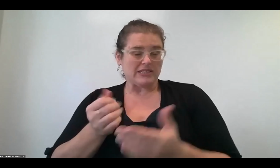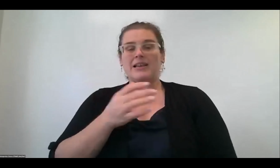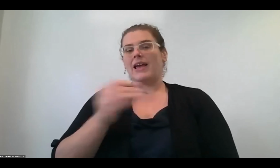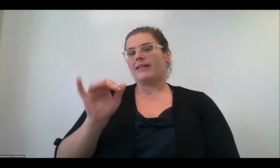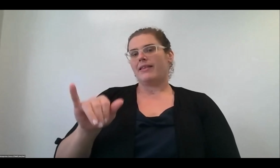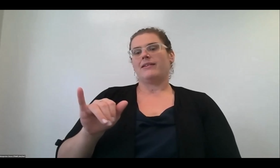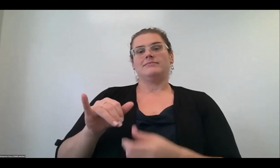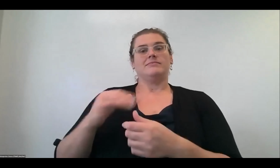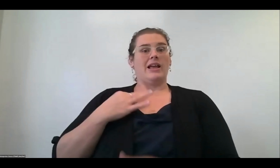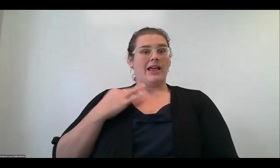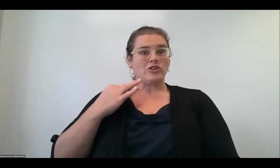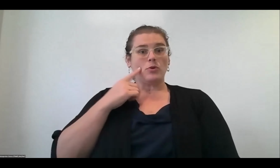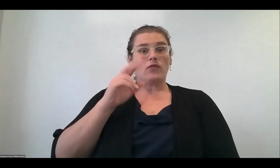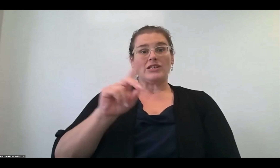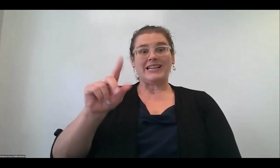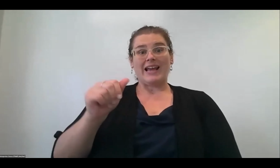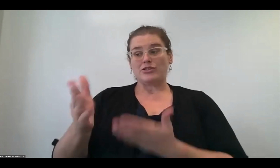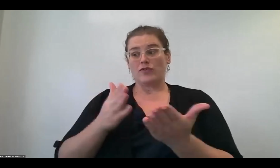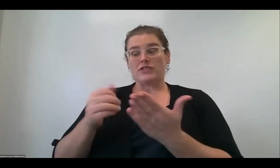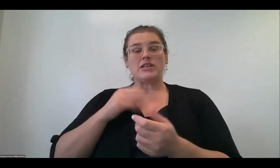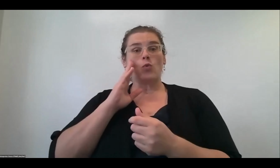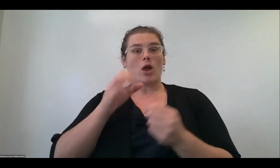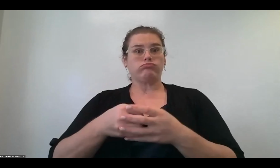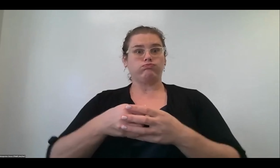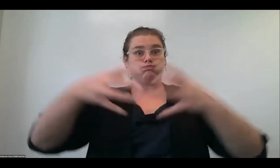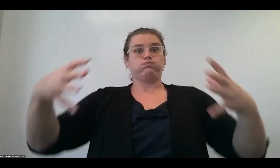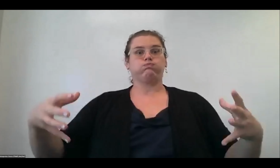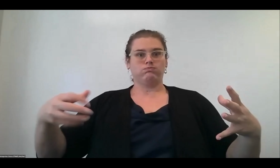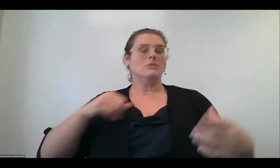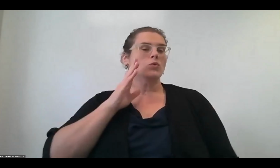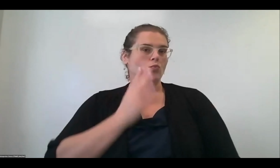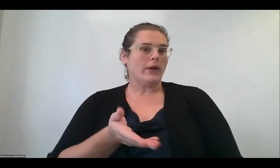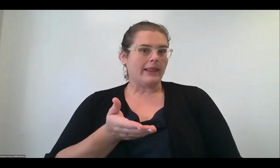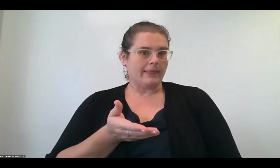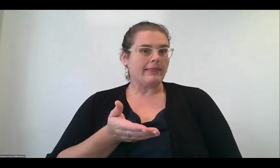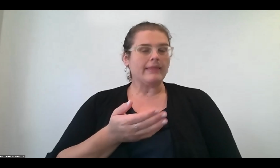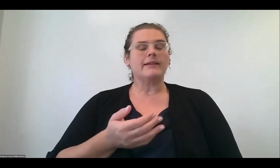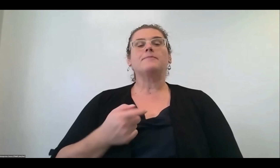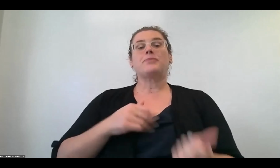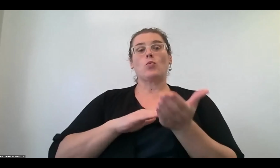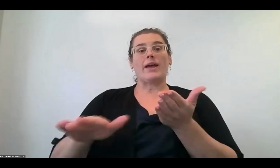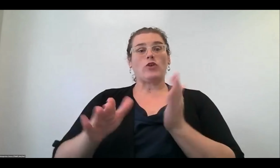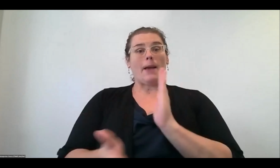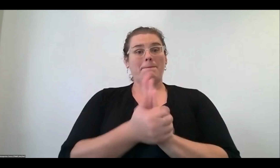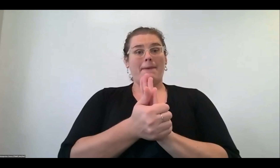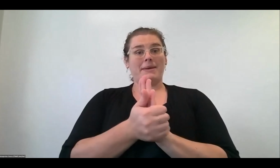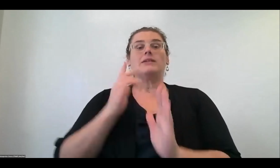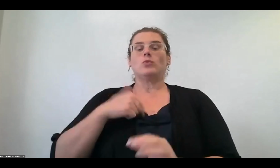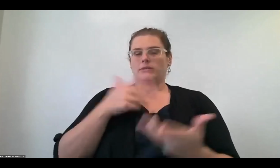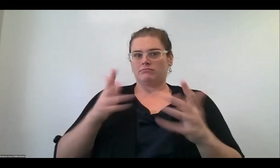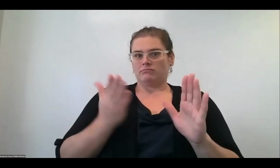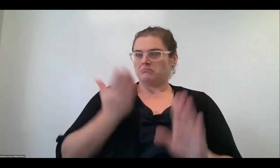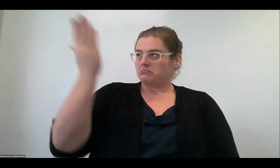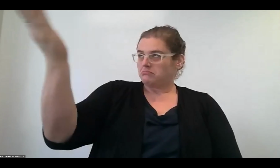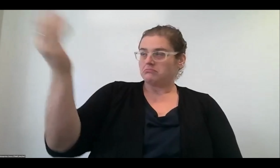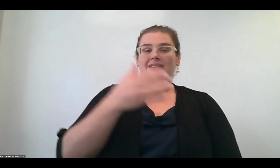at DDA will be expanding. We submitted the waiver amendment and waiver